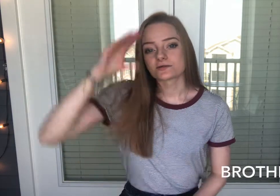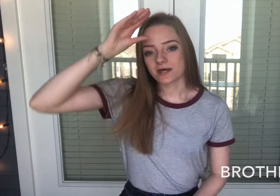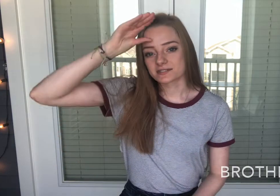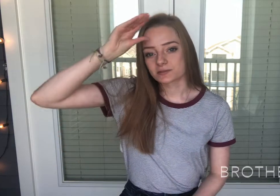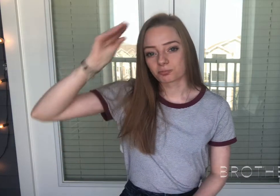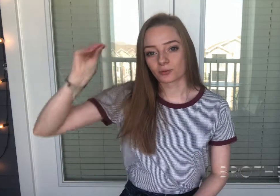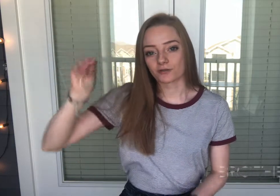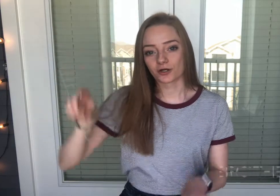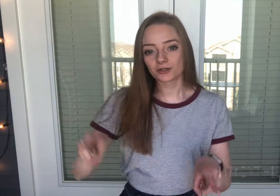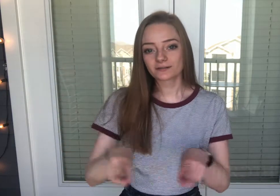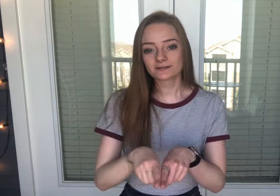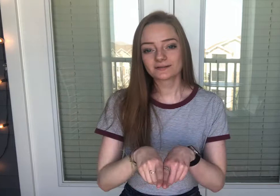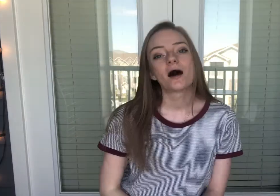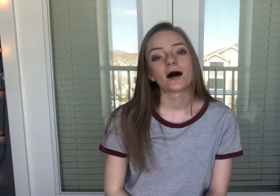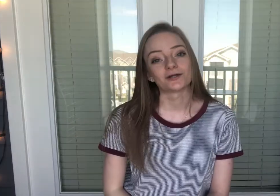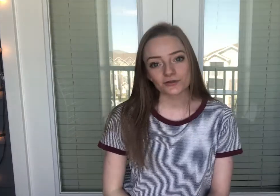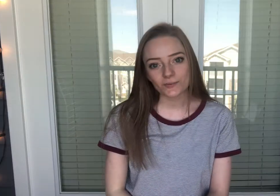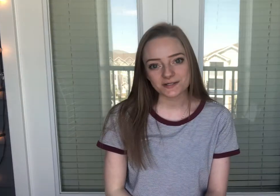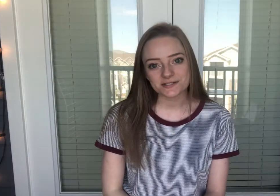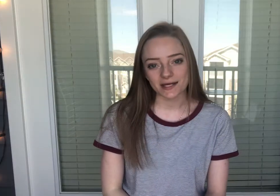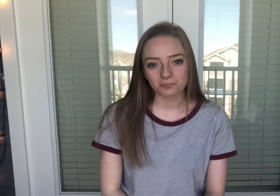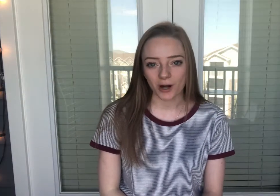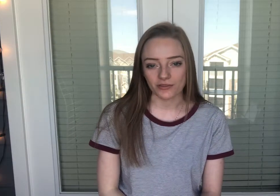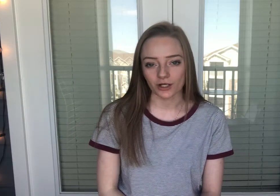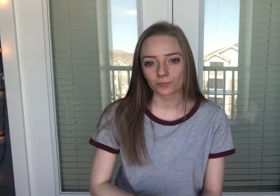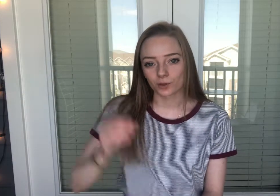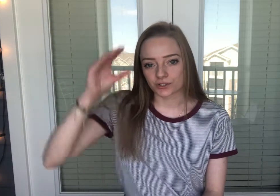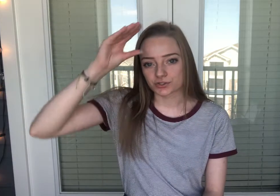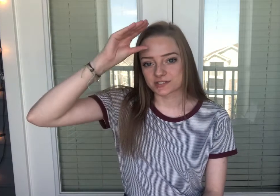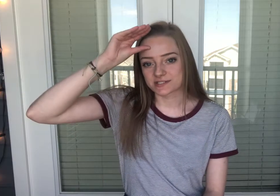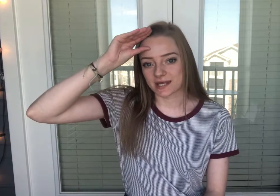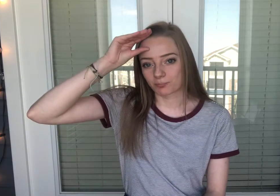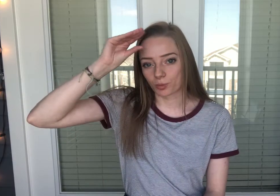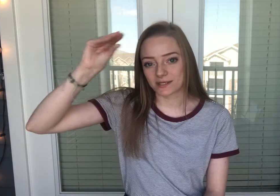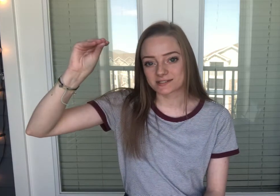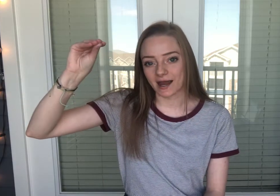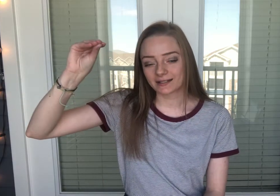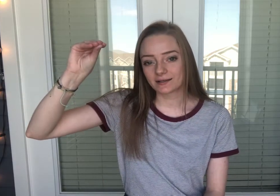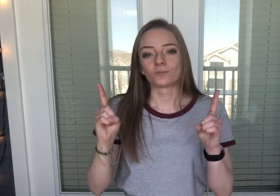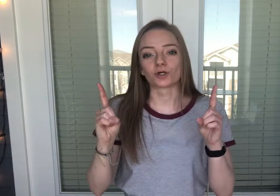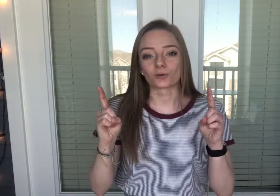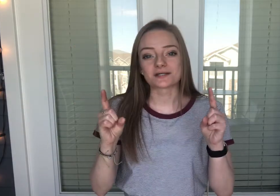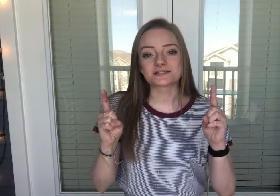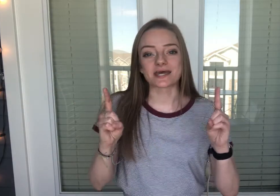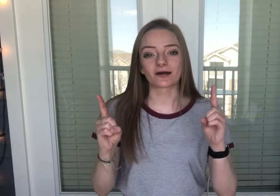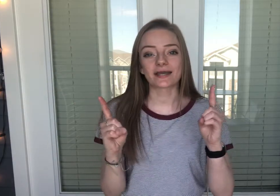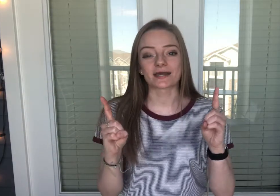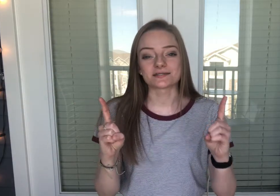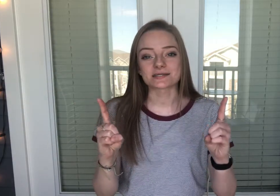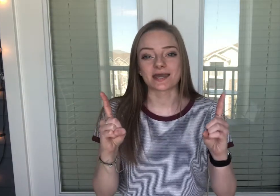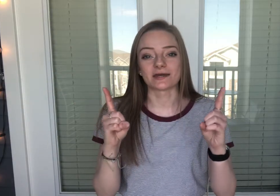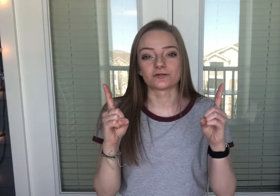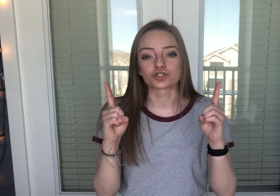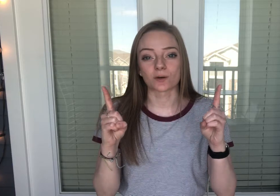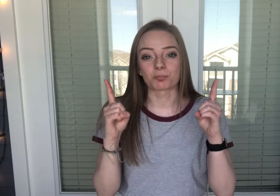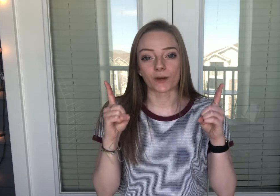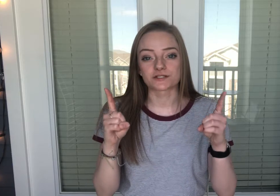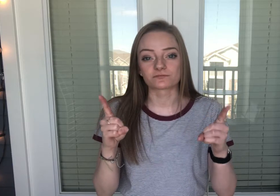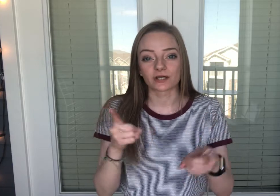that's brother. Another way to sign brother, we're going to use the same boy sign. We are going to take our hands and show our pointer fingers